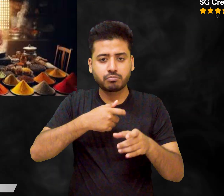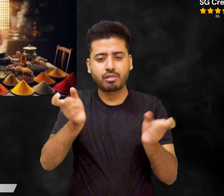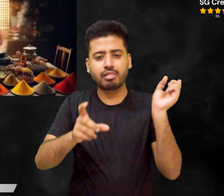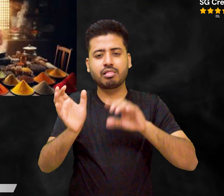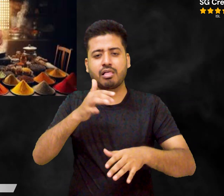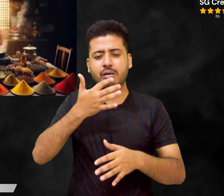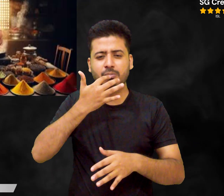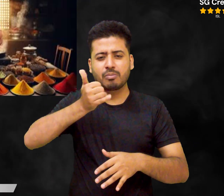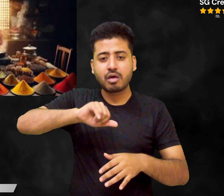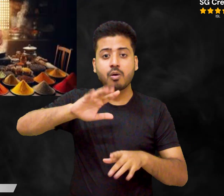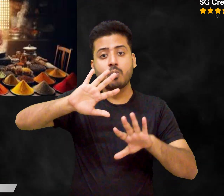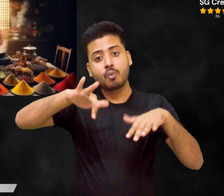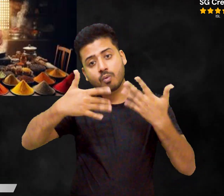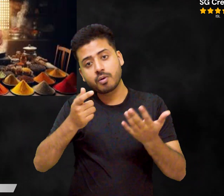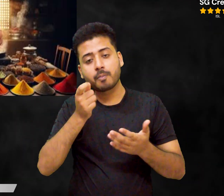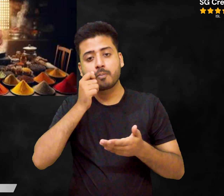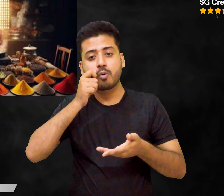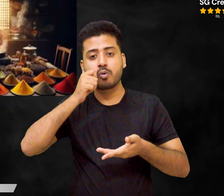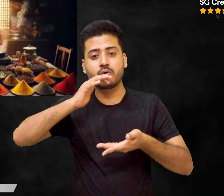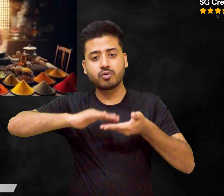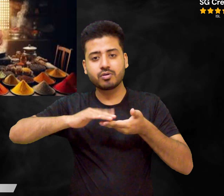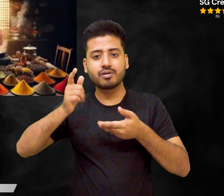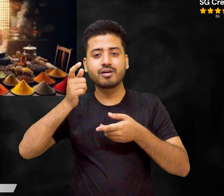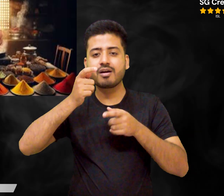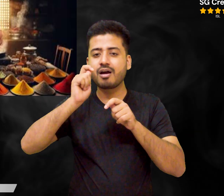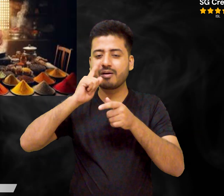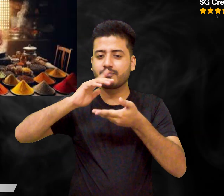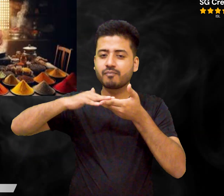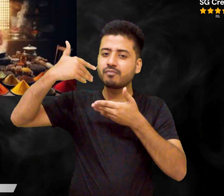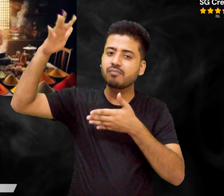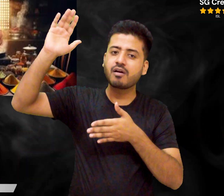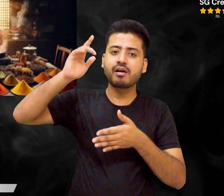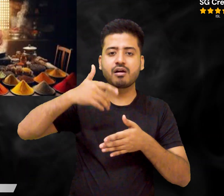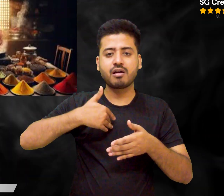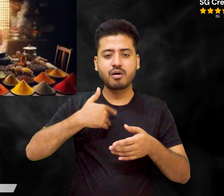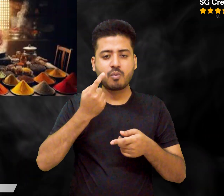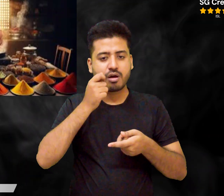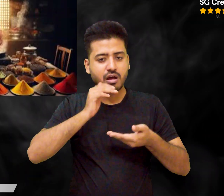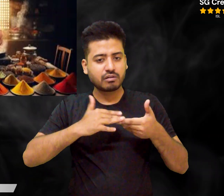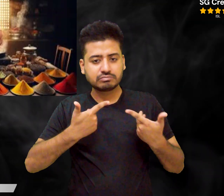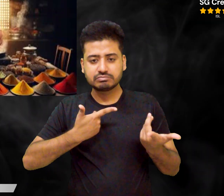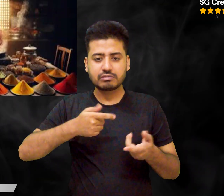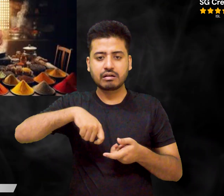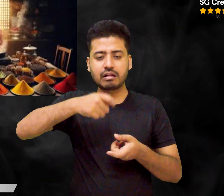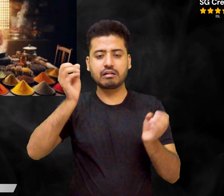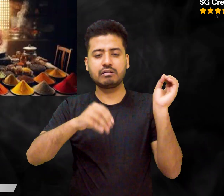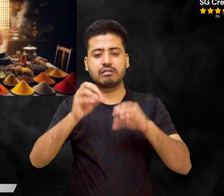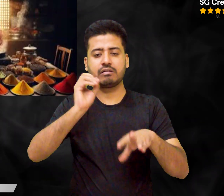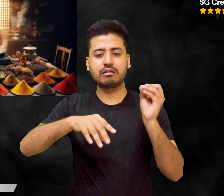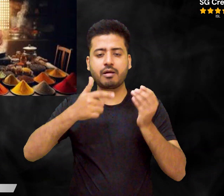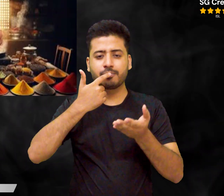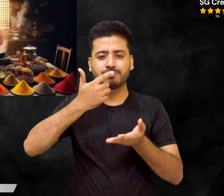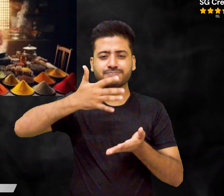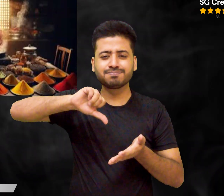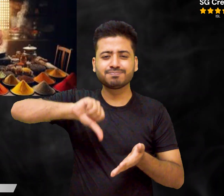Heating spices in oil or ghee releases their flavors and aromas, creating a rich base for curries and other dishes.